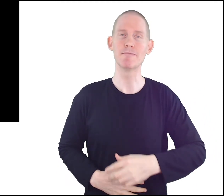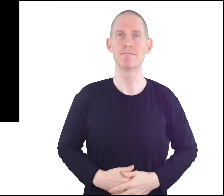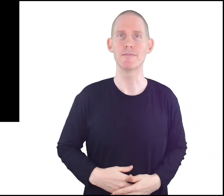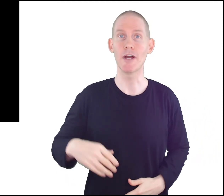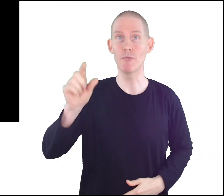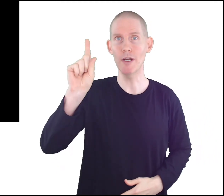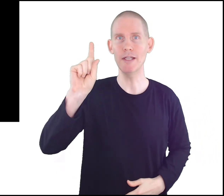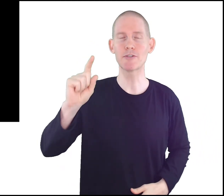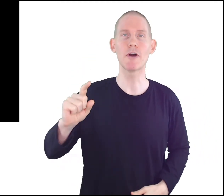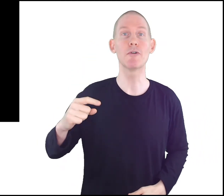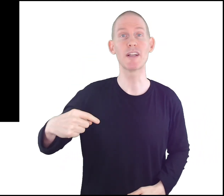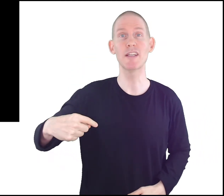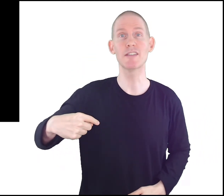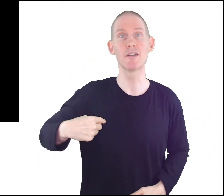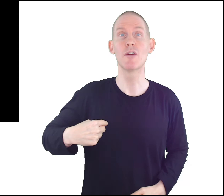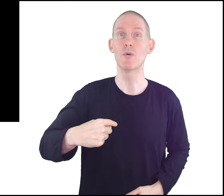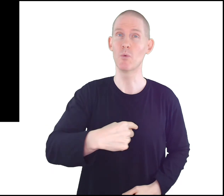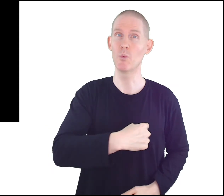Now, I'm righty, so I'll go like this. We.